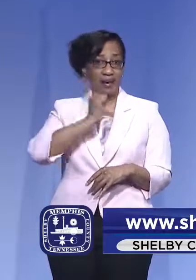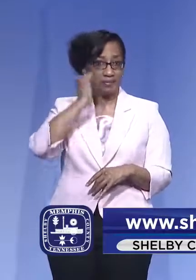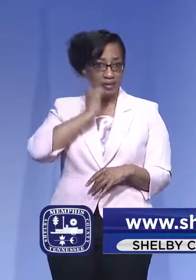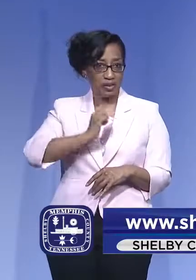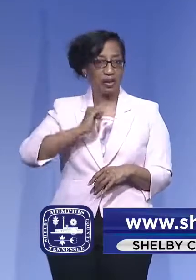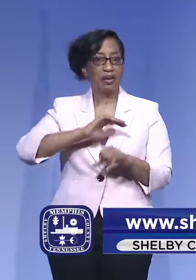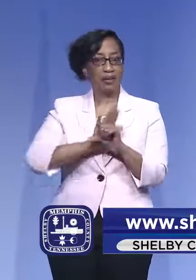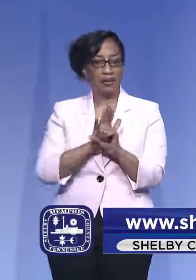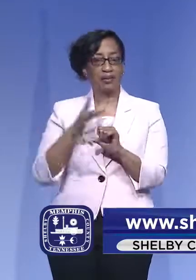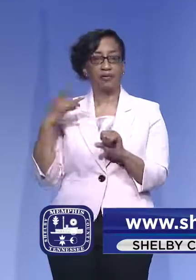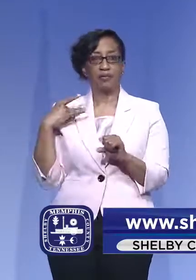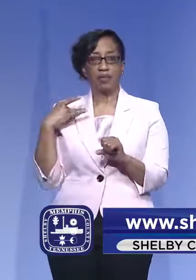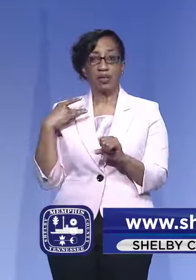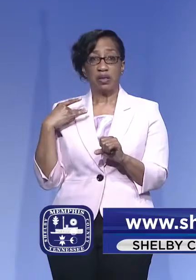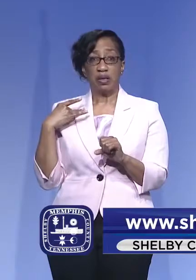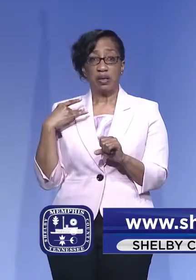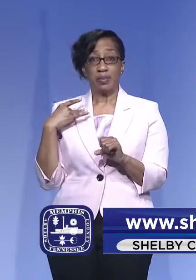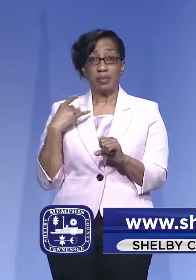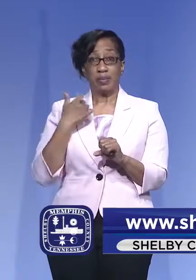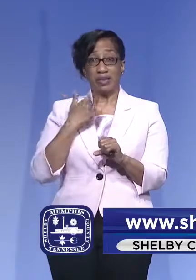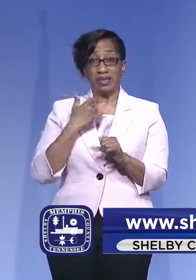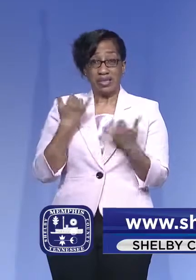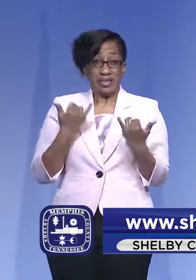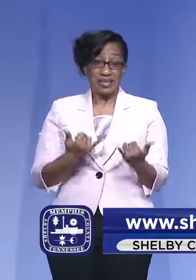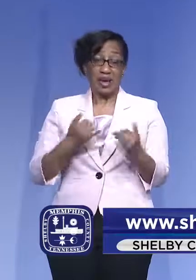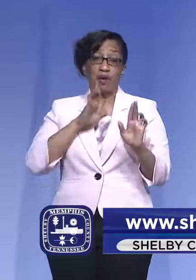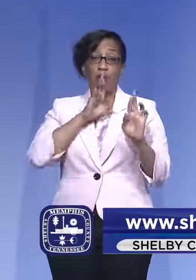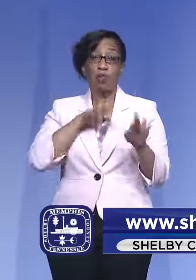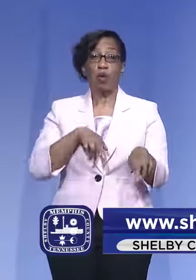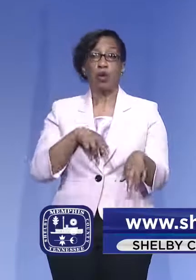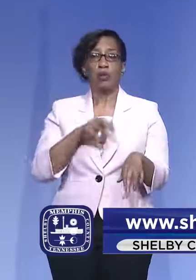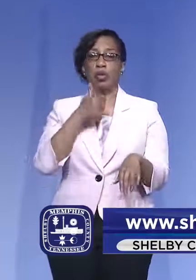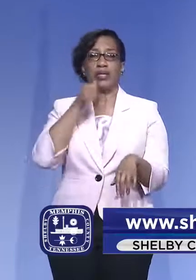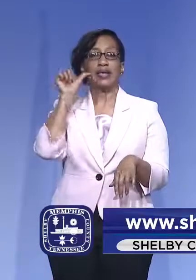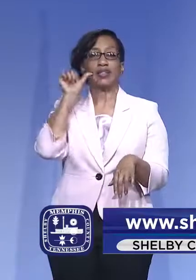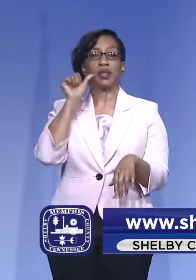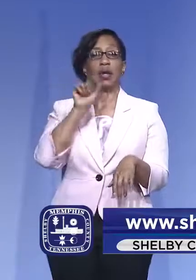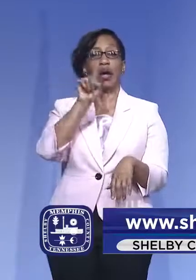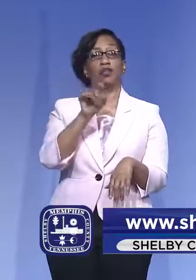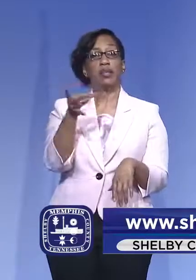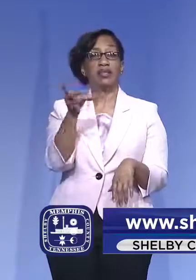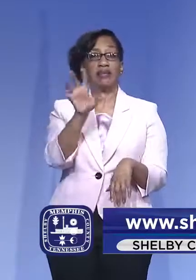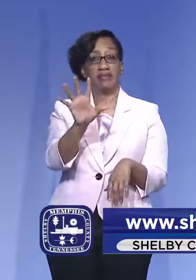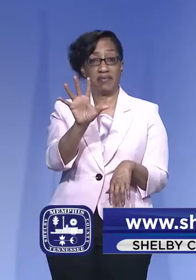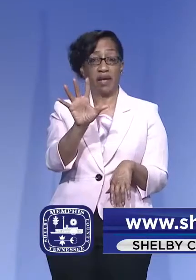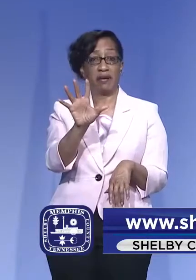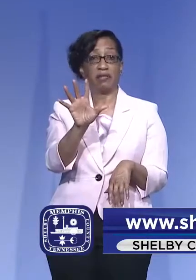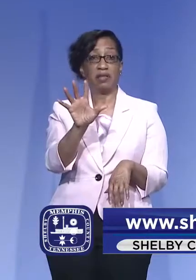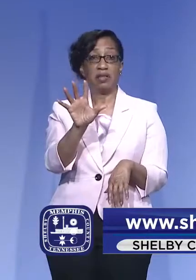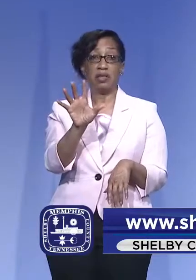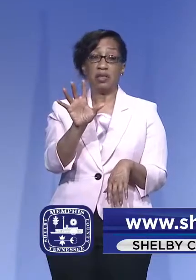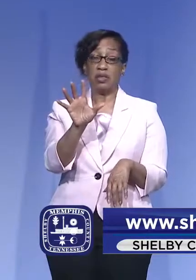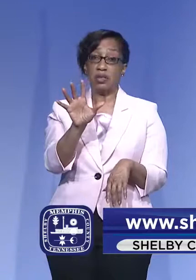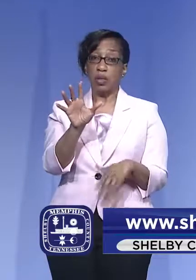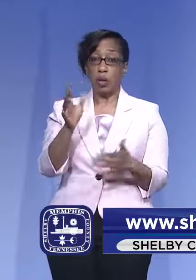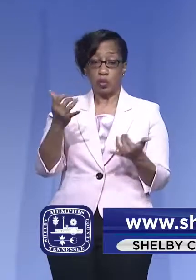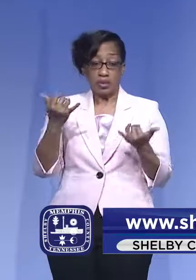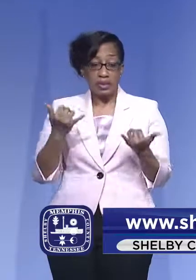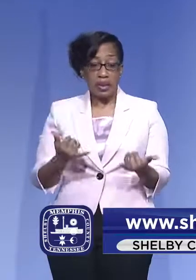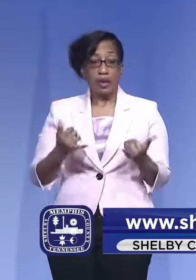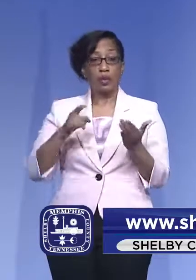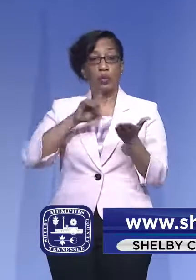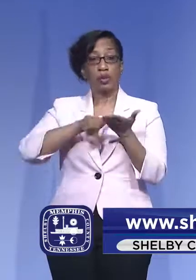although we had 175 reported today or yesterday. So we'll be watching to see what our numbers look like today.